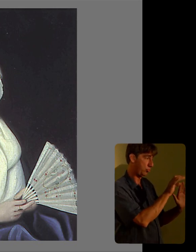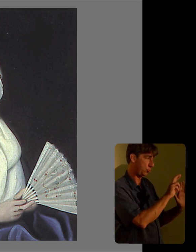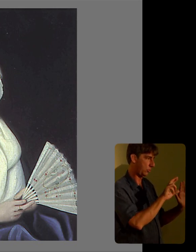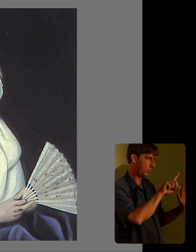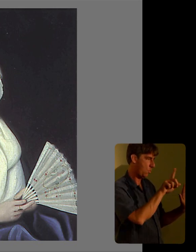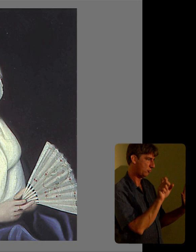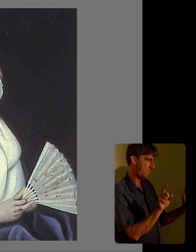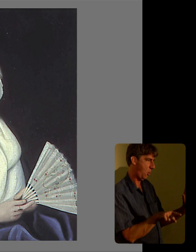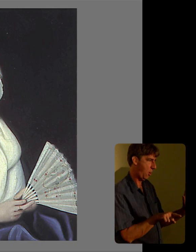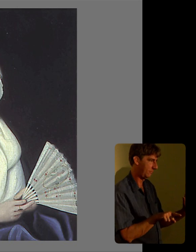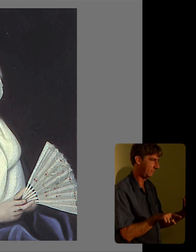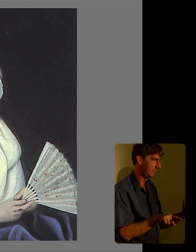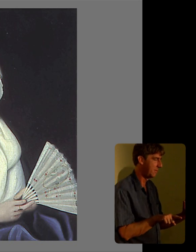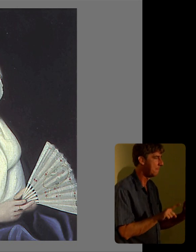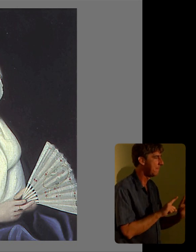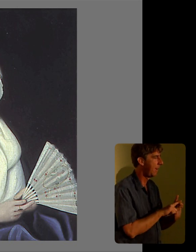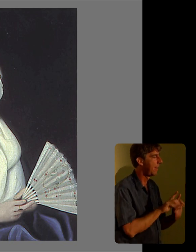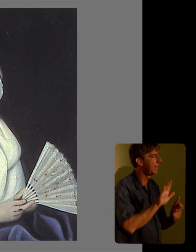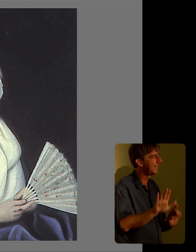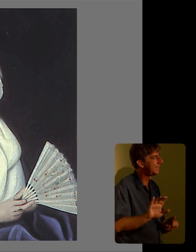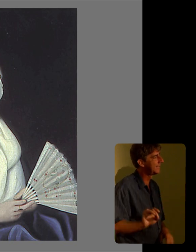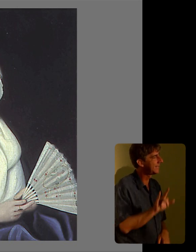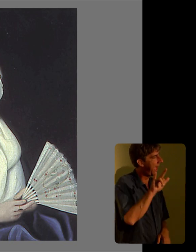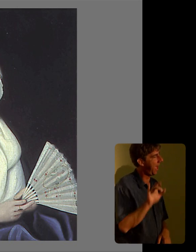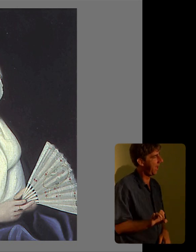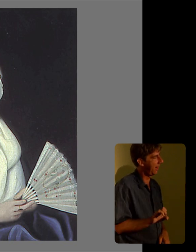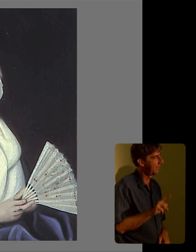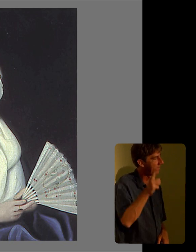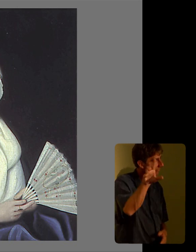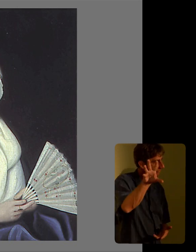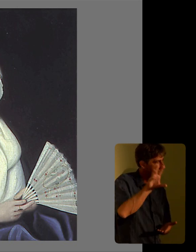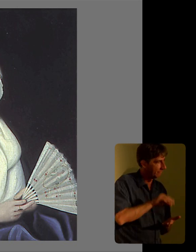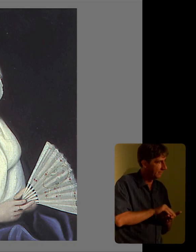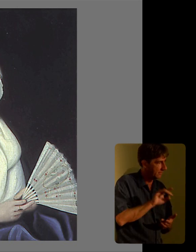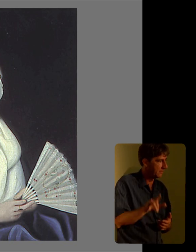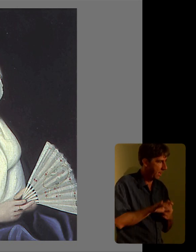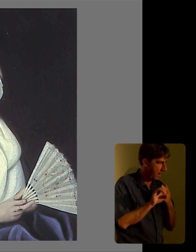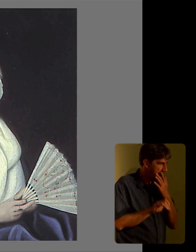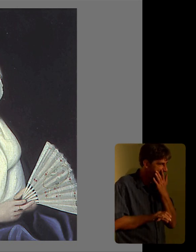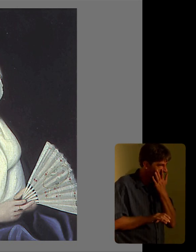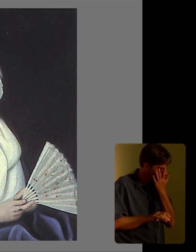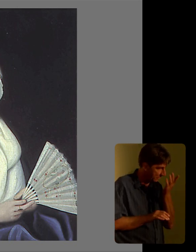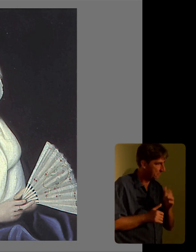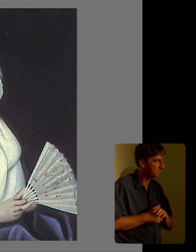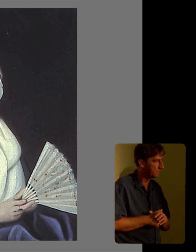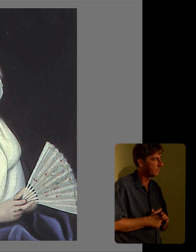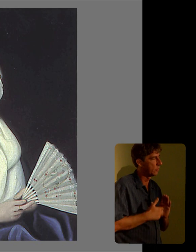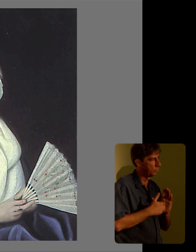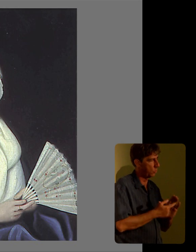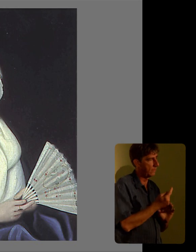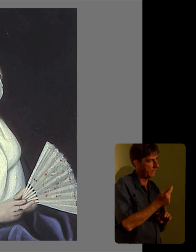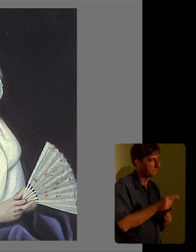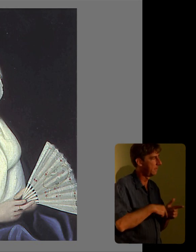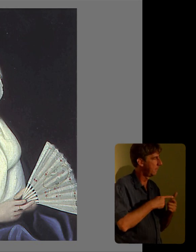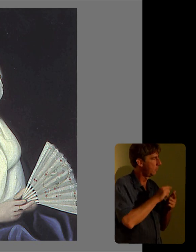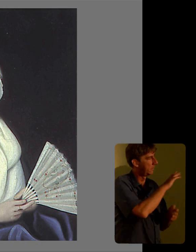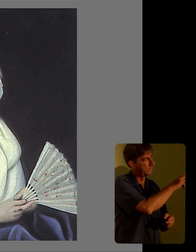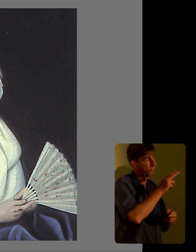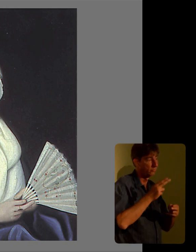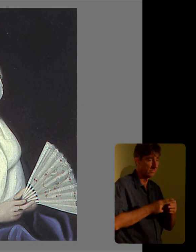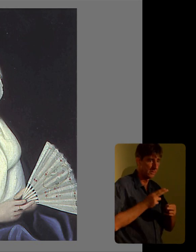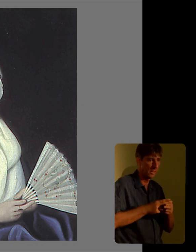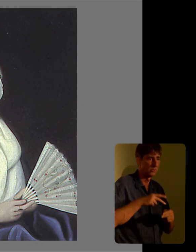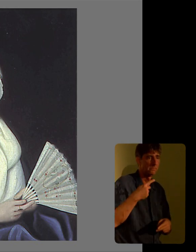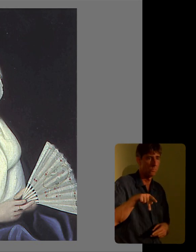very solidly carry this attribution, which has come down through the generations. It shows a bit about Brewster's reputation in